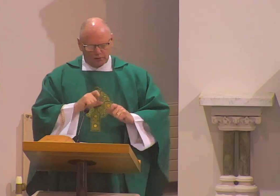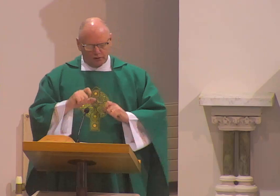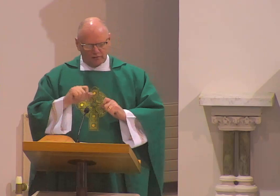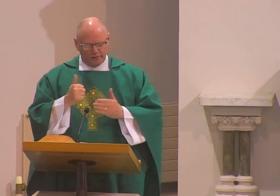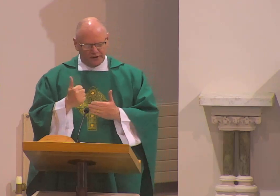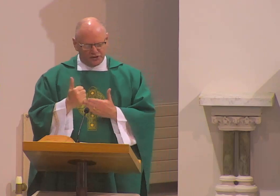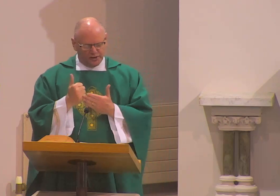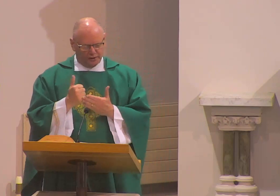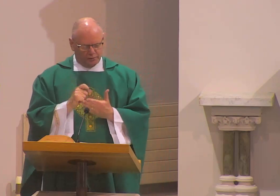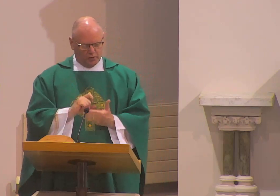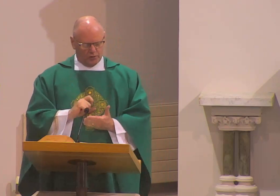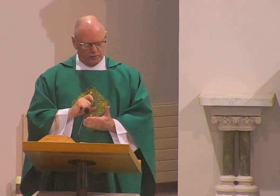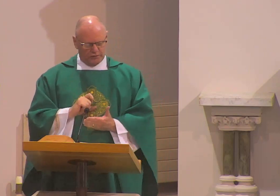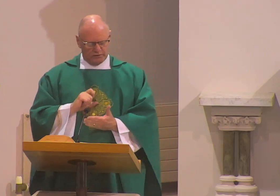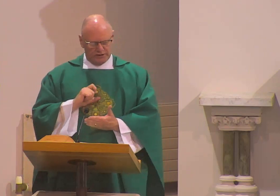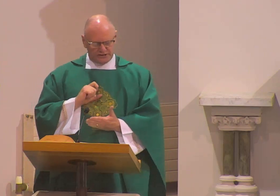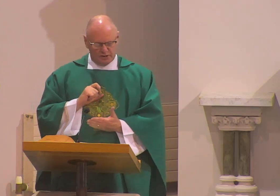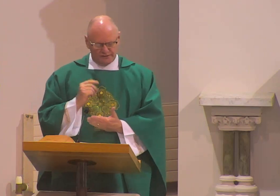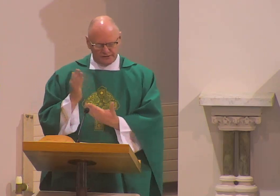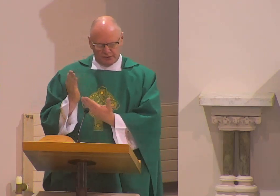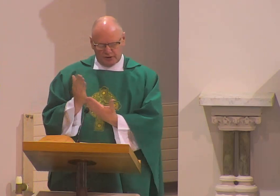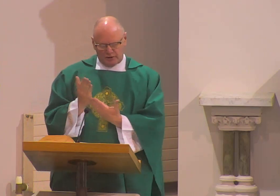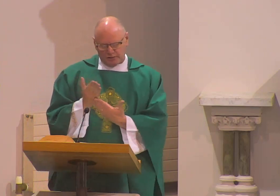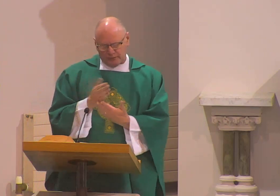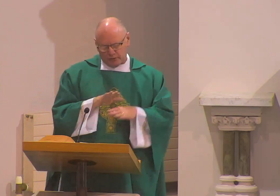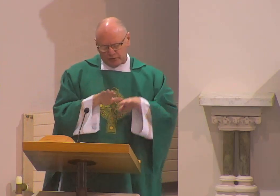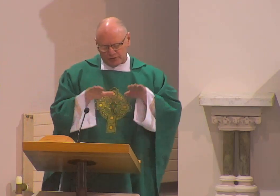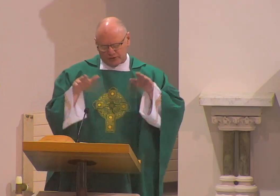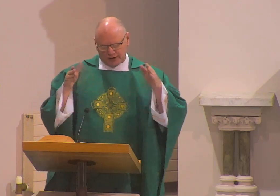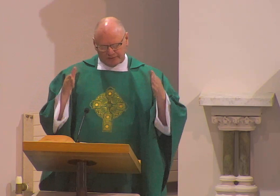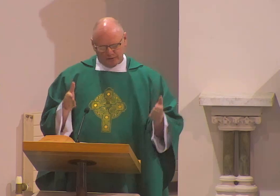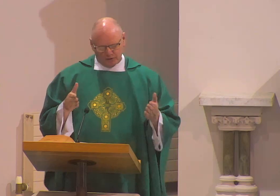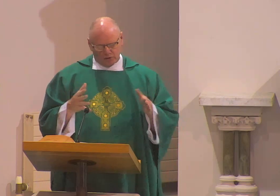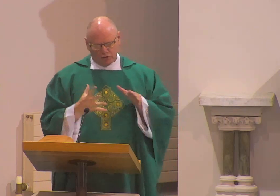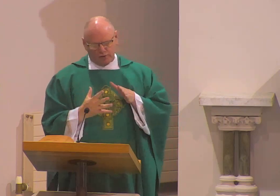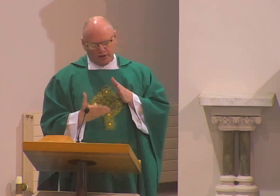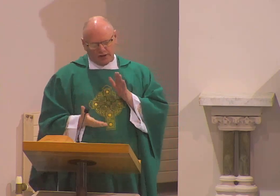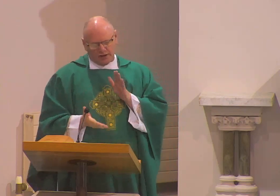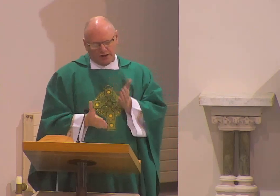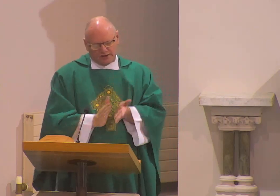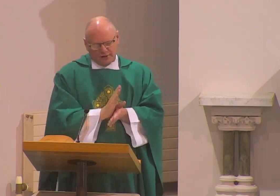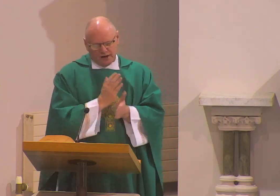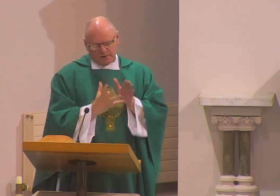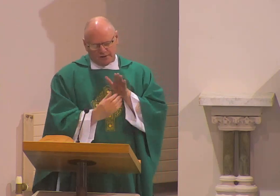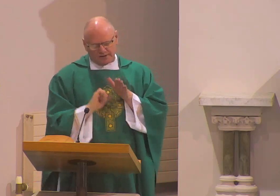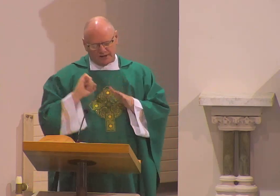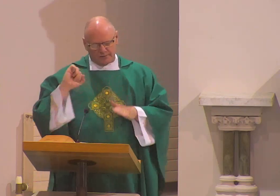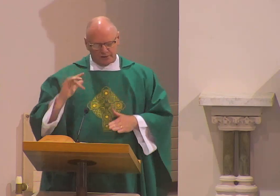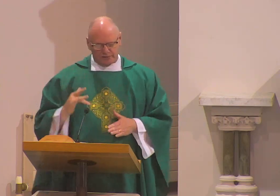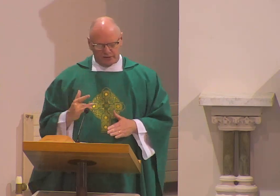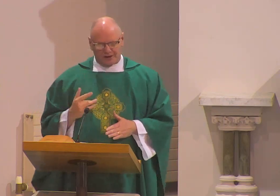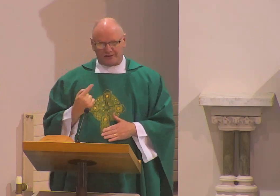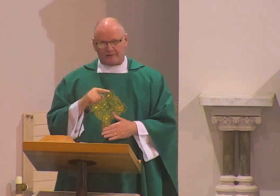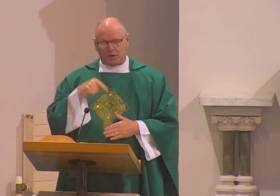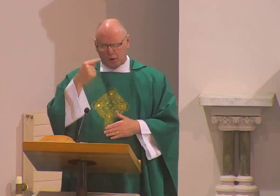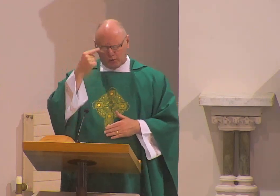Mother of perpetual help, with the greatest confidence we come before your shrine to be inspired by the example of